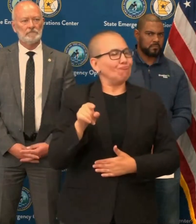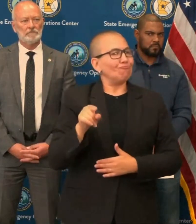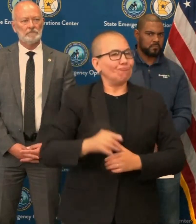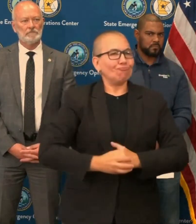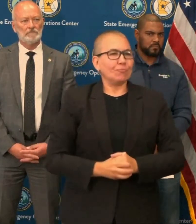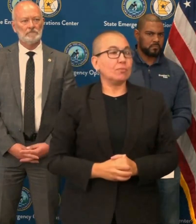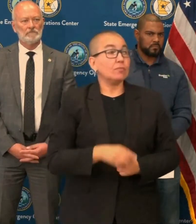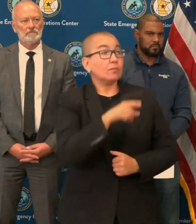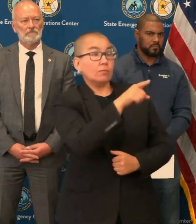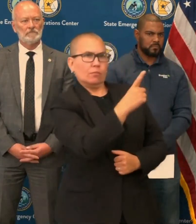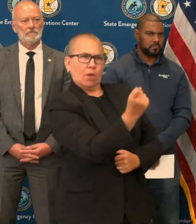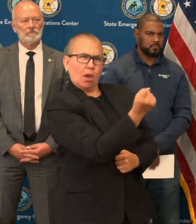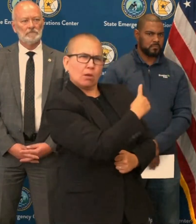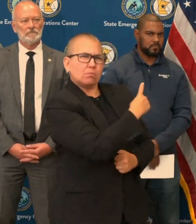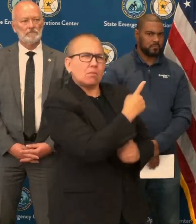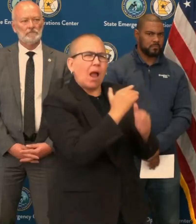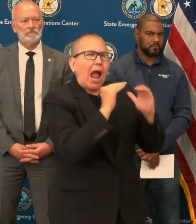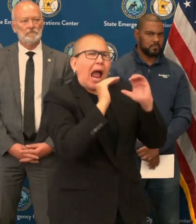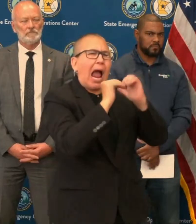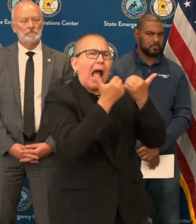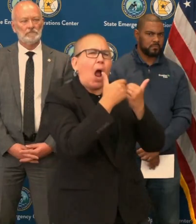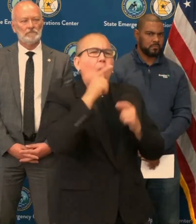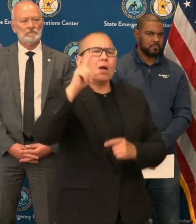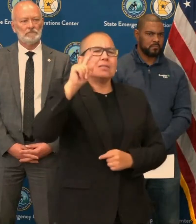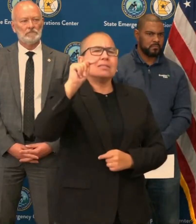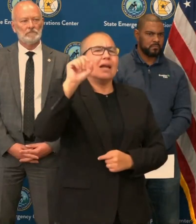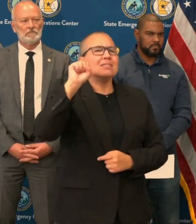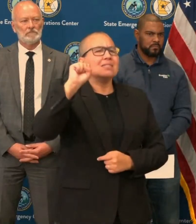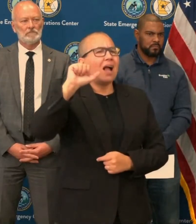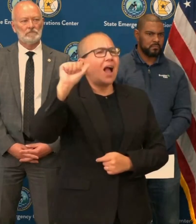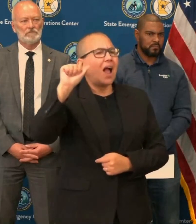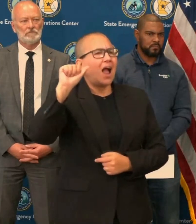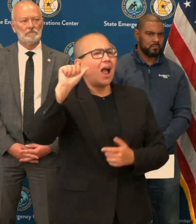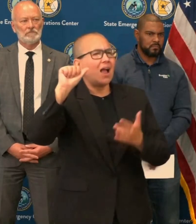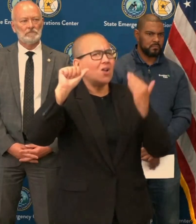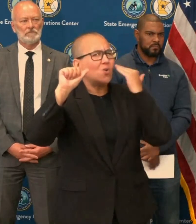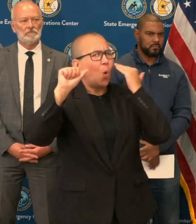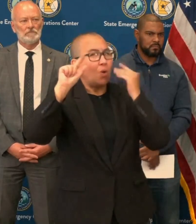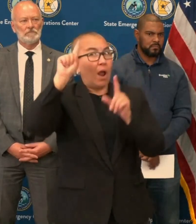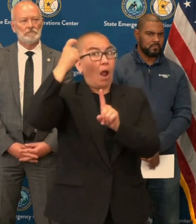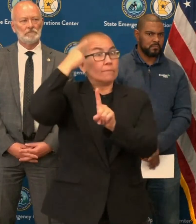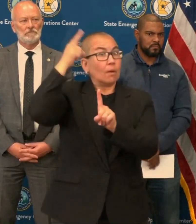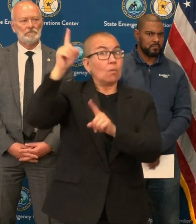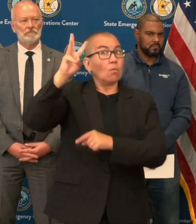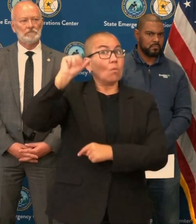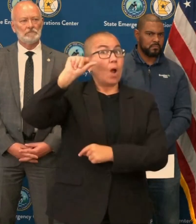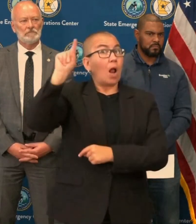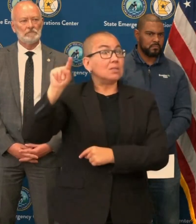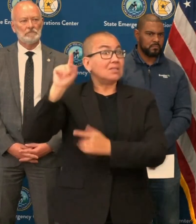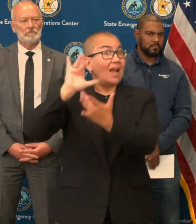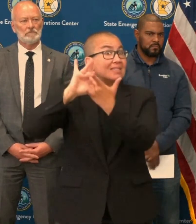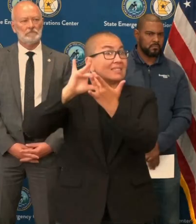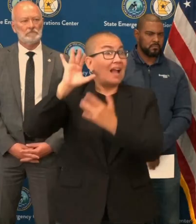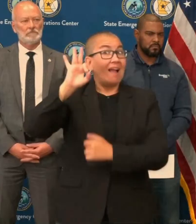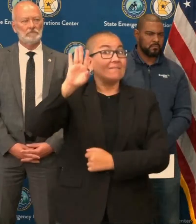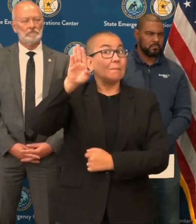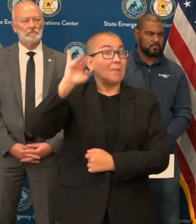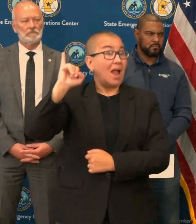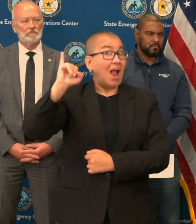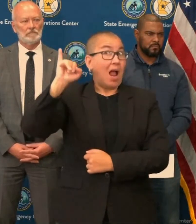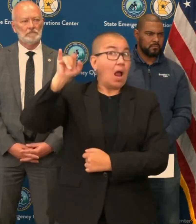way that you're in touch with the TSA? I know Governor Walz has been in contact with federal agencies. You have mentioned with the FBI. Yeah. Are